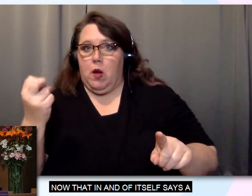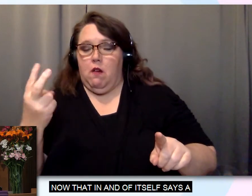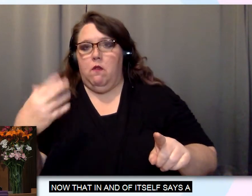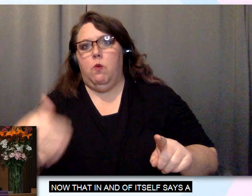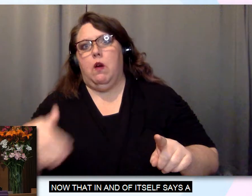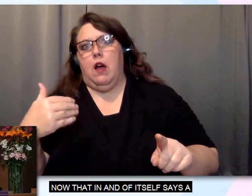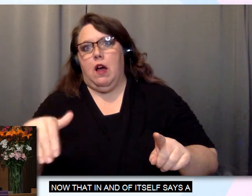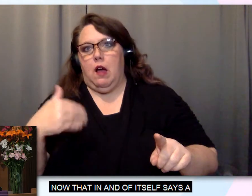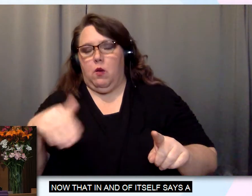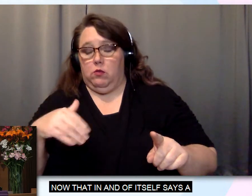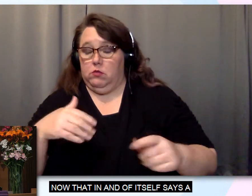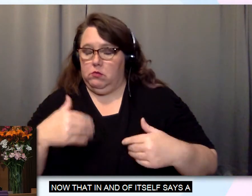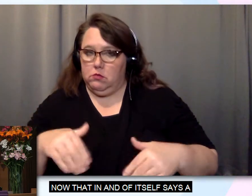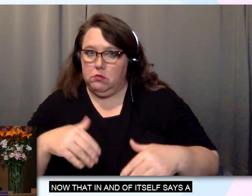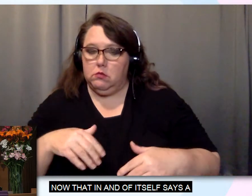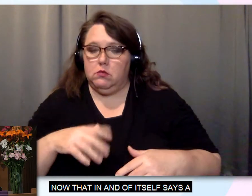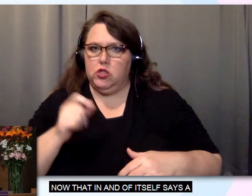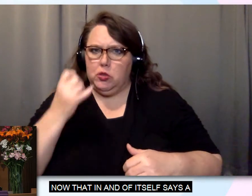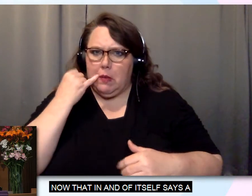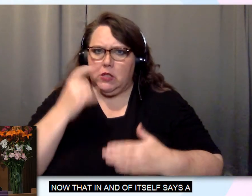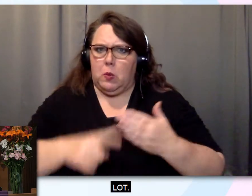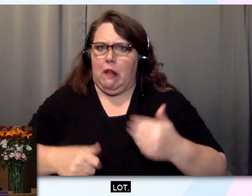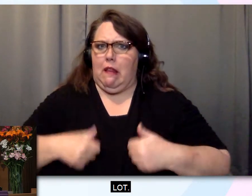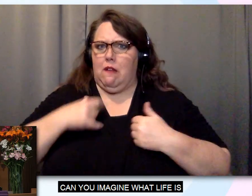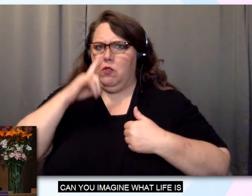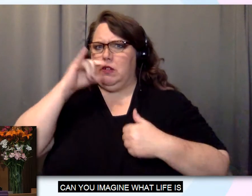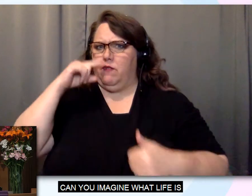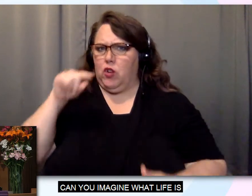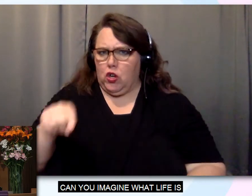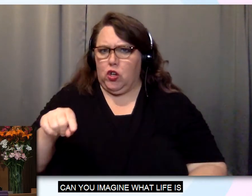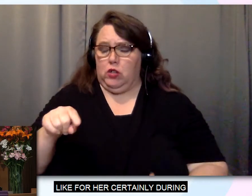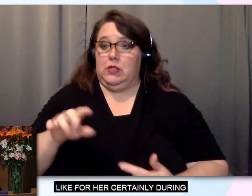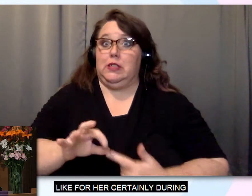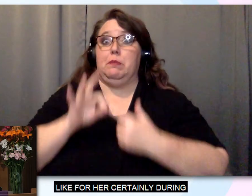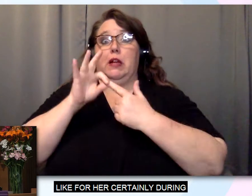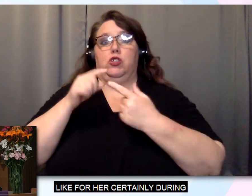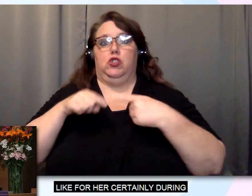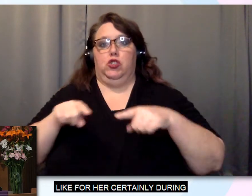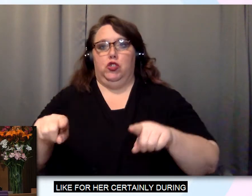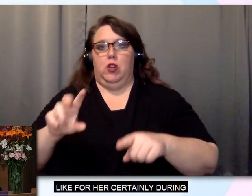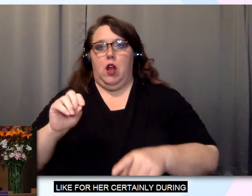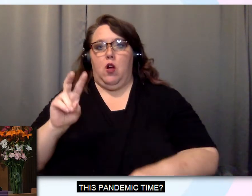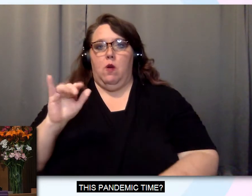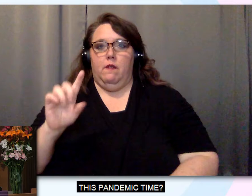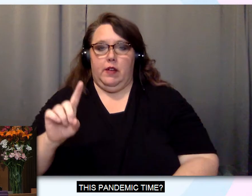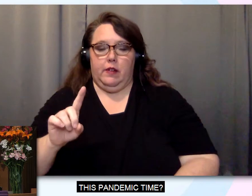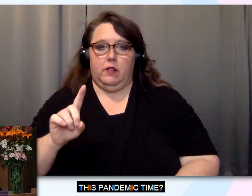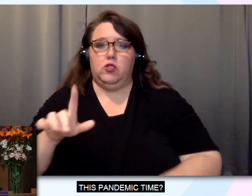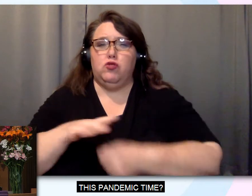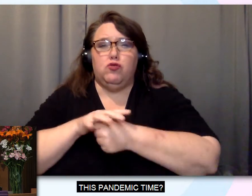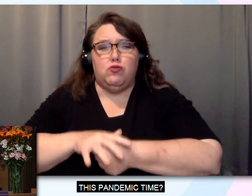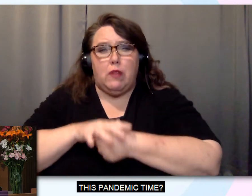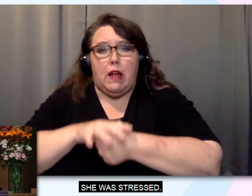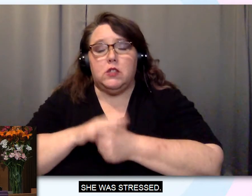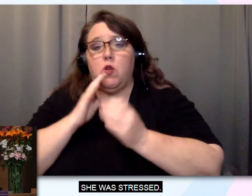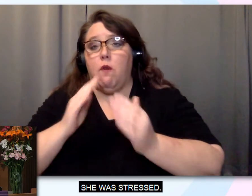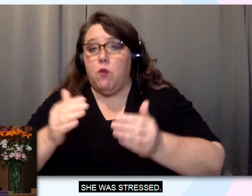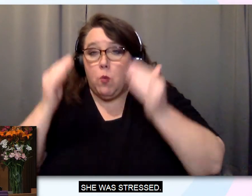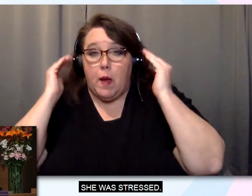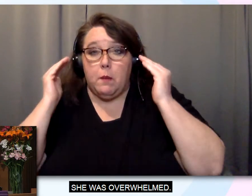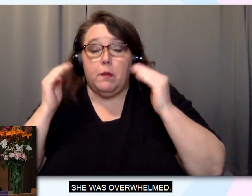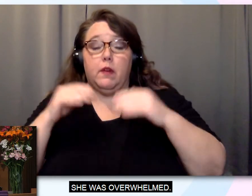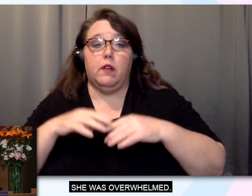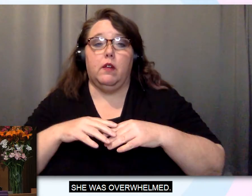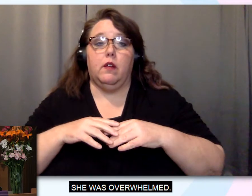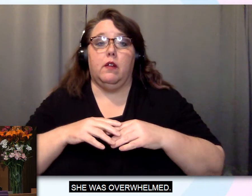Now, that in of itself says a lot. Can you imagine what life is like for her, and certainly during this pandemic time? She was stressed.